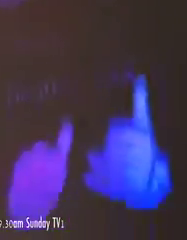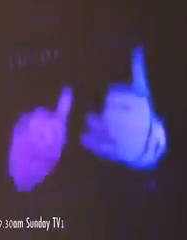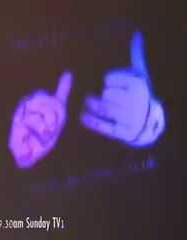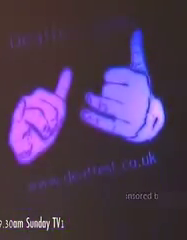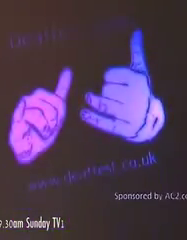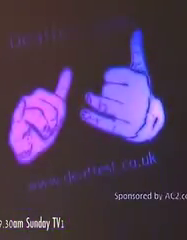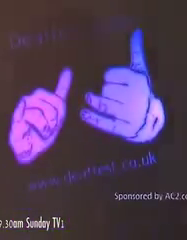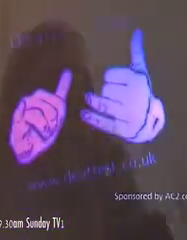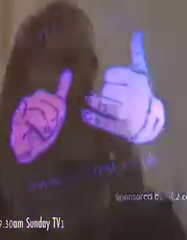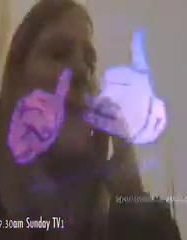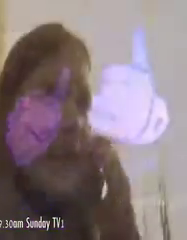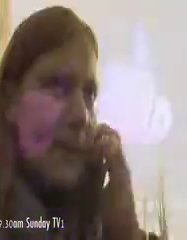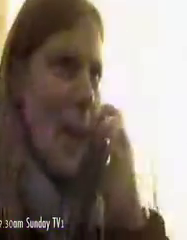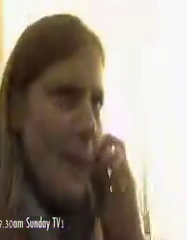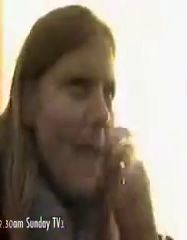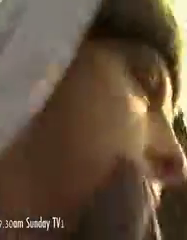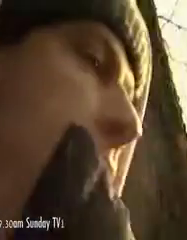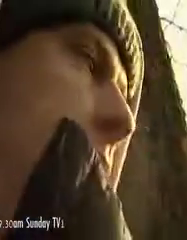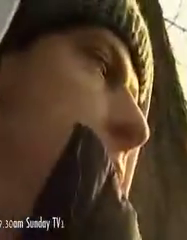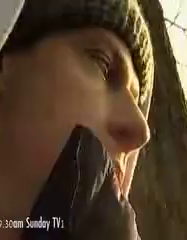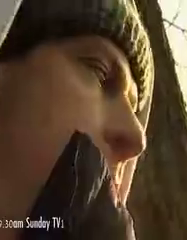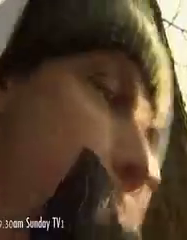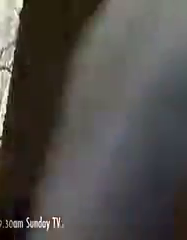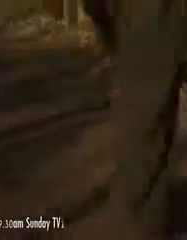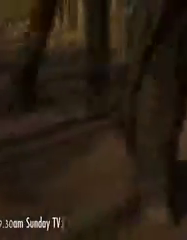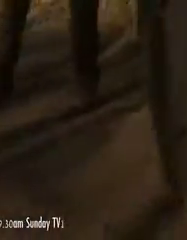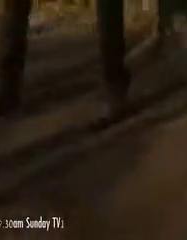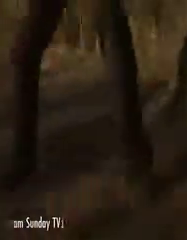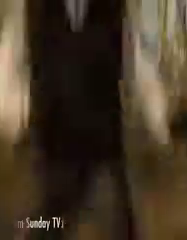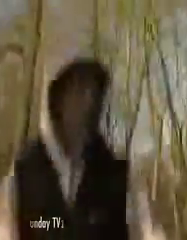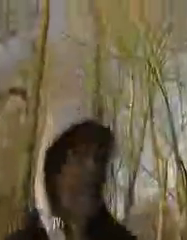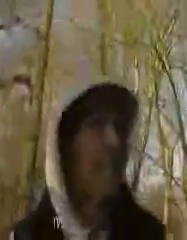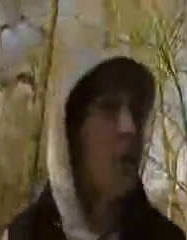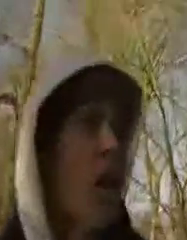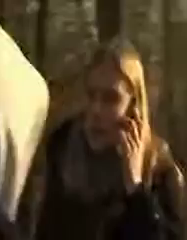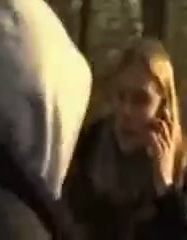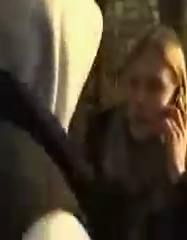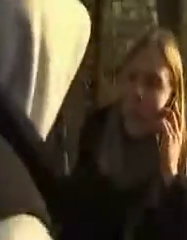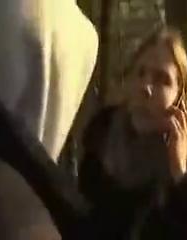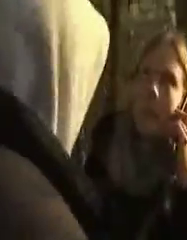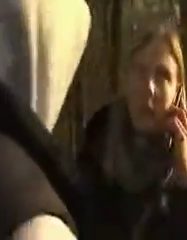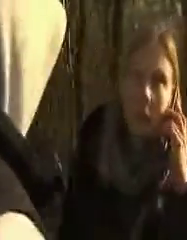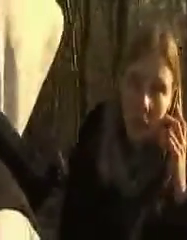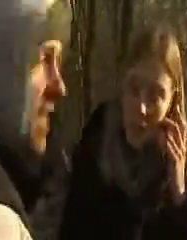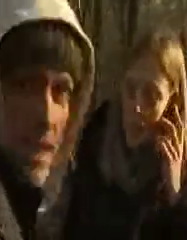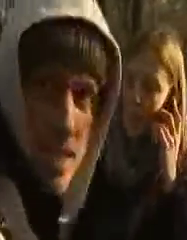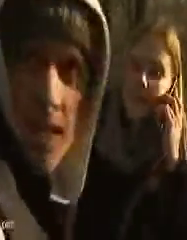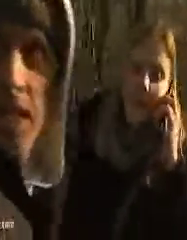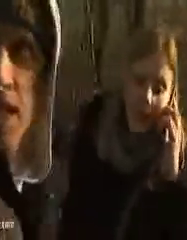I know, but it seems to happen every single Wednesday. Give me money now! Listen, can I call you